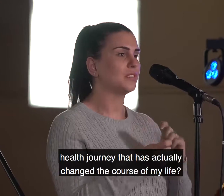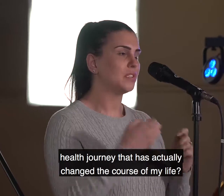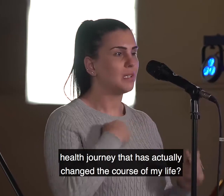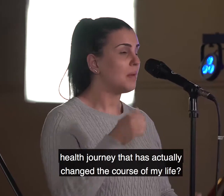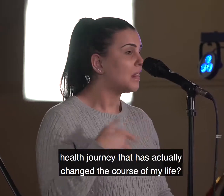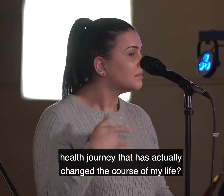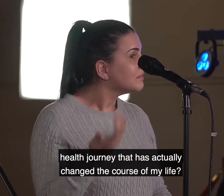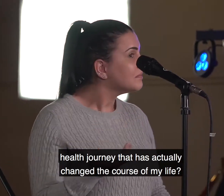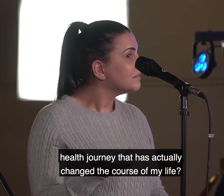life?